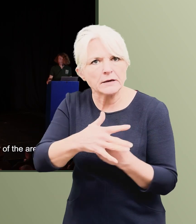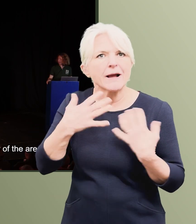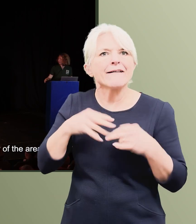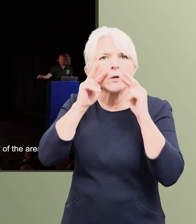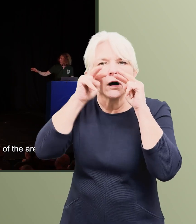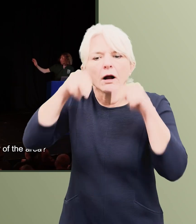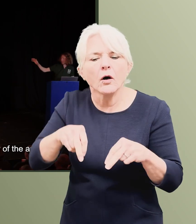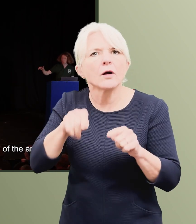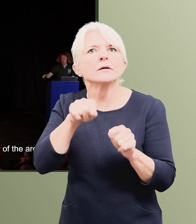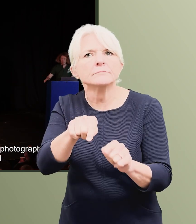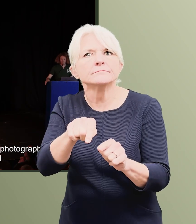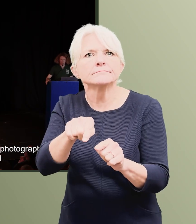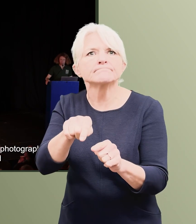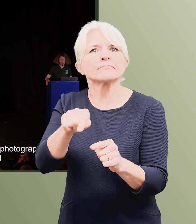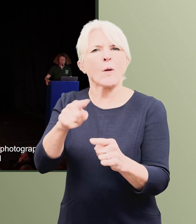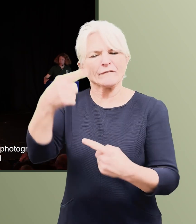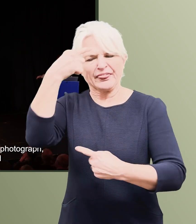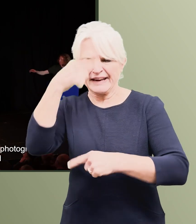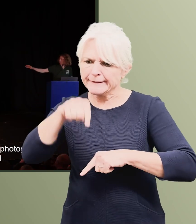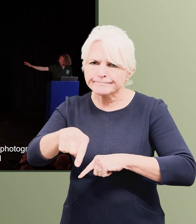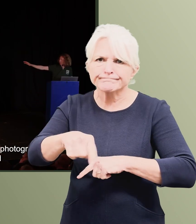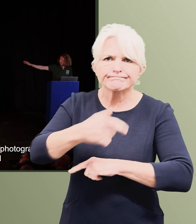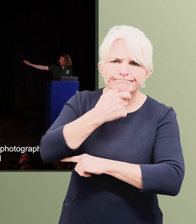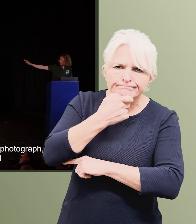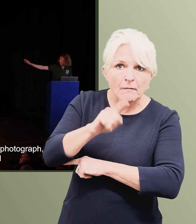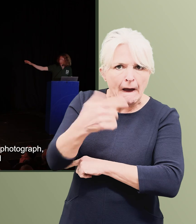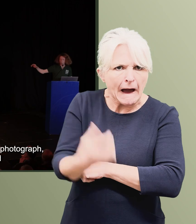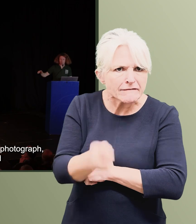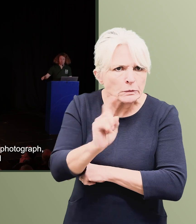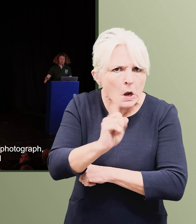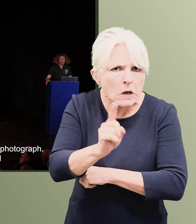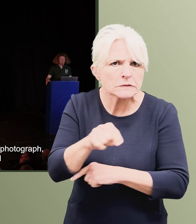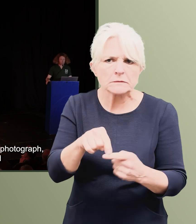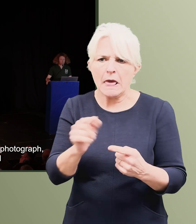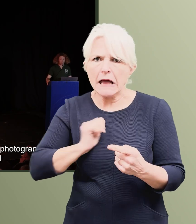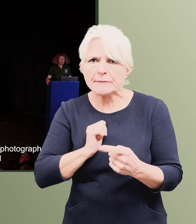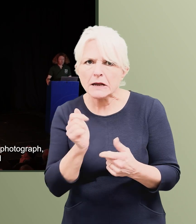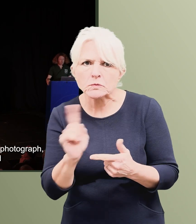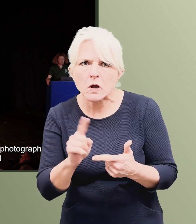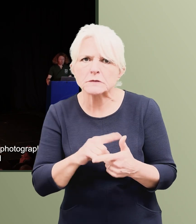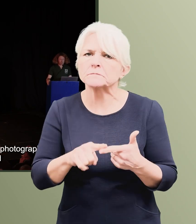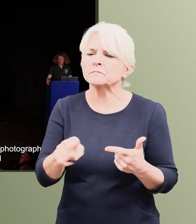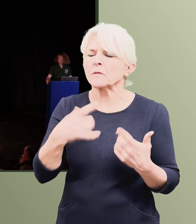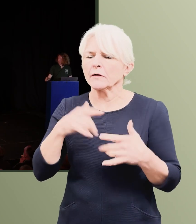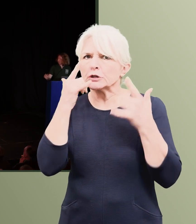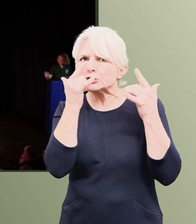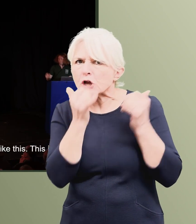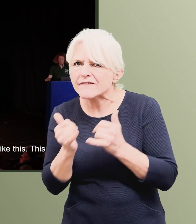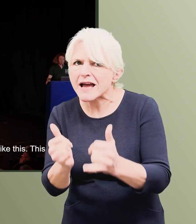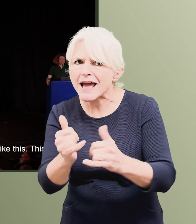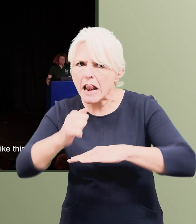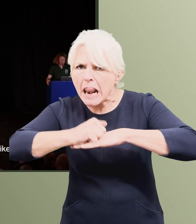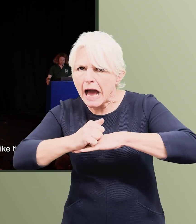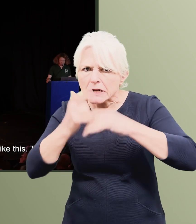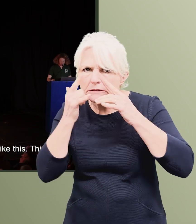we expect? We then do a geophysical survey, which, as you can see in that photograph, involves walking up and down in a grid